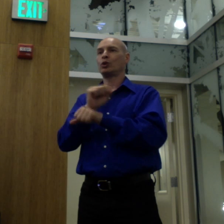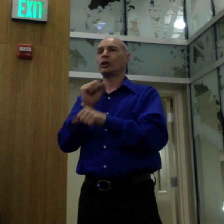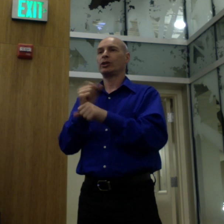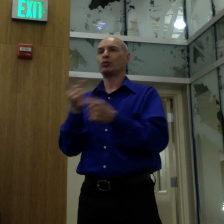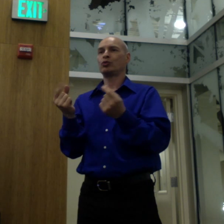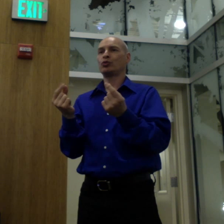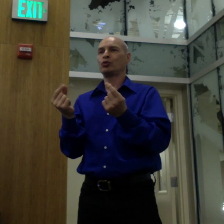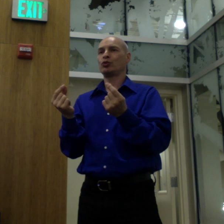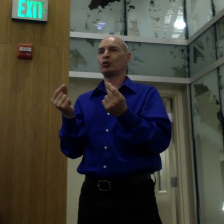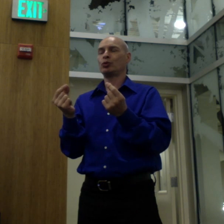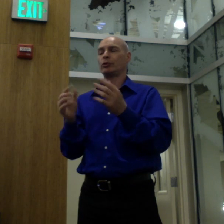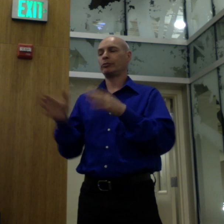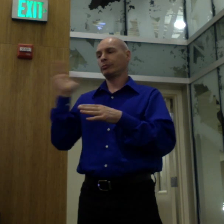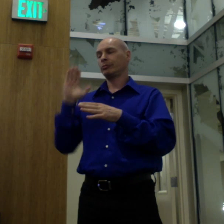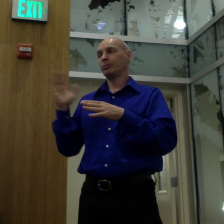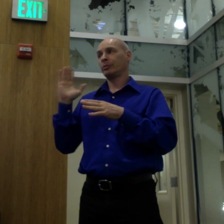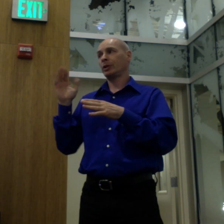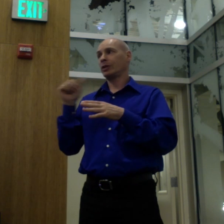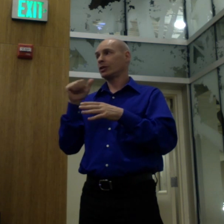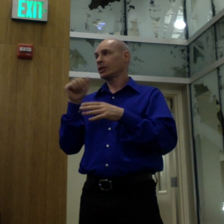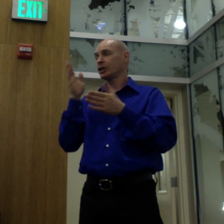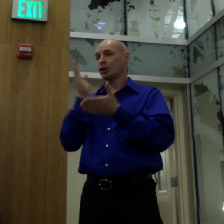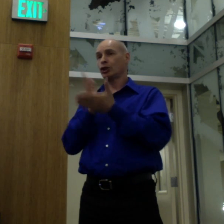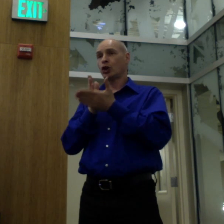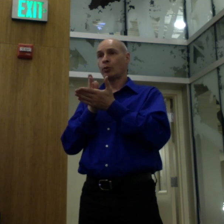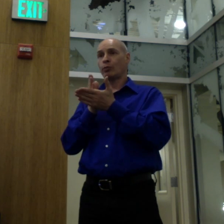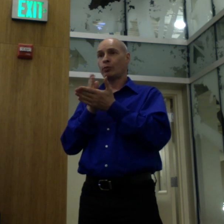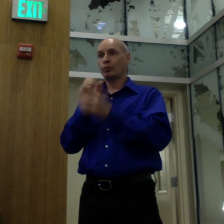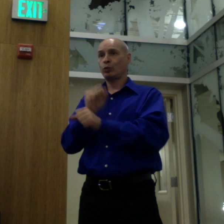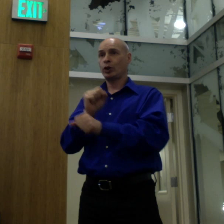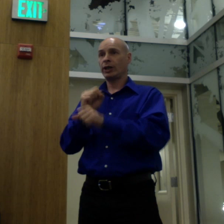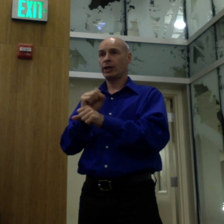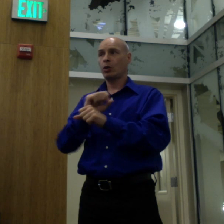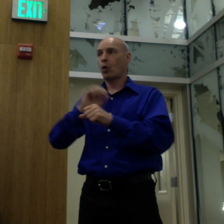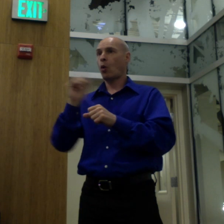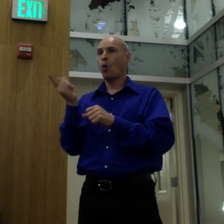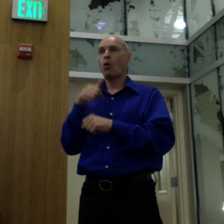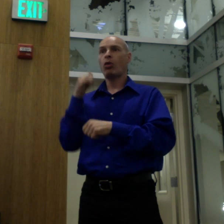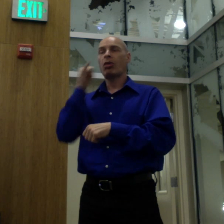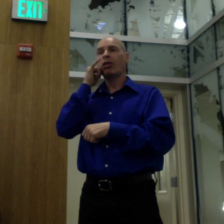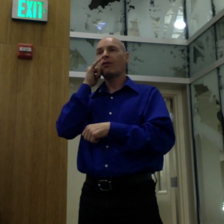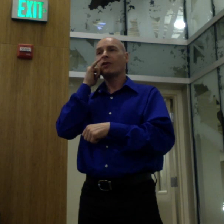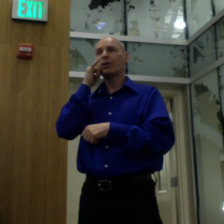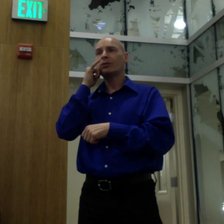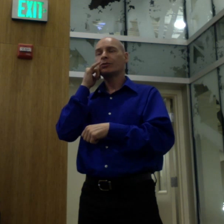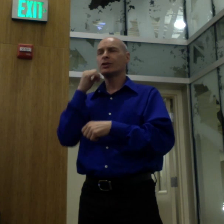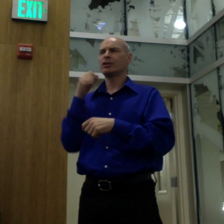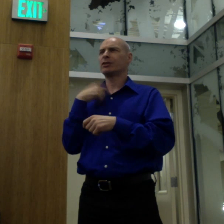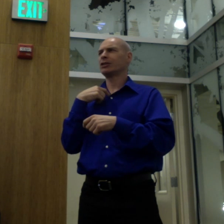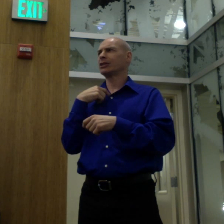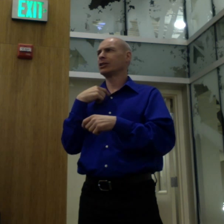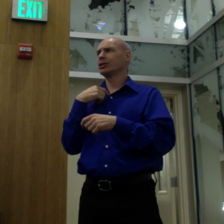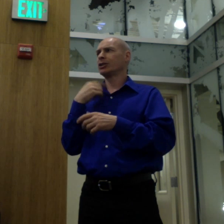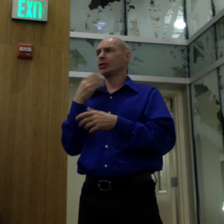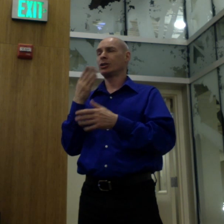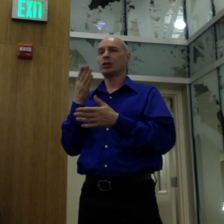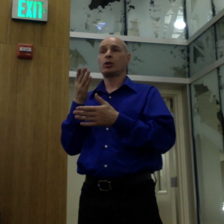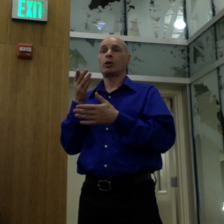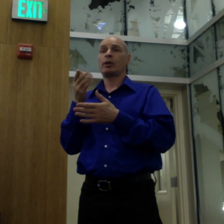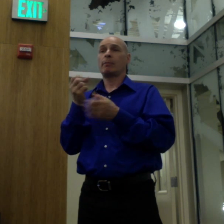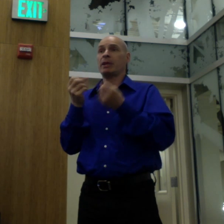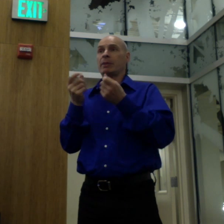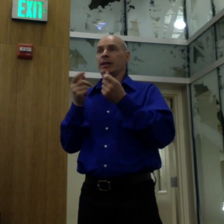a long time ago, and all of the cell phones, there was so much activity that everything was